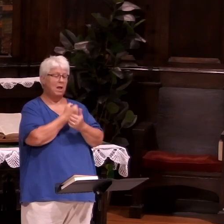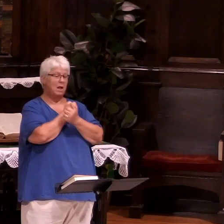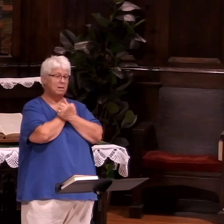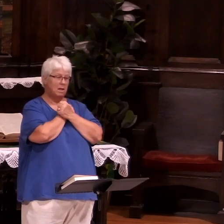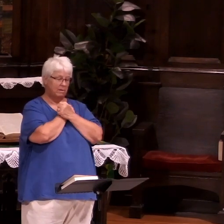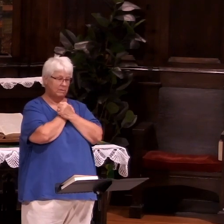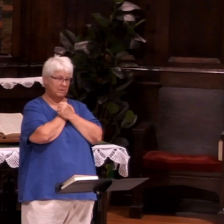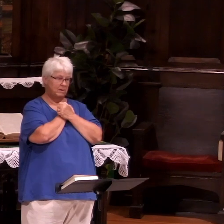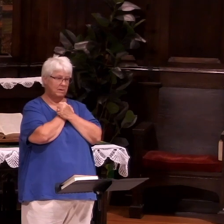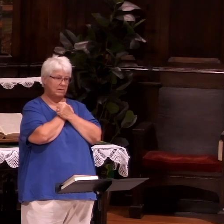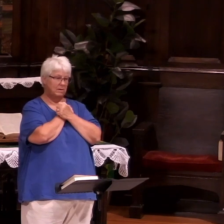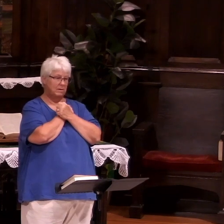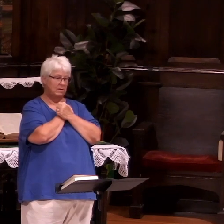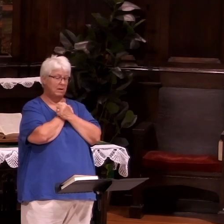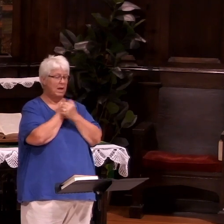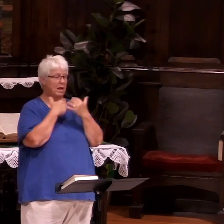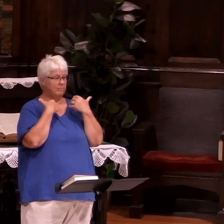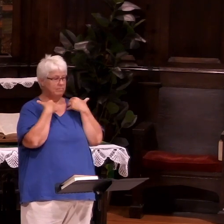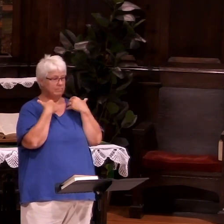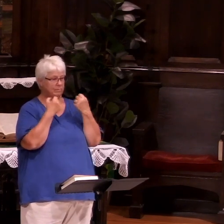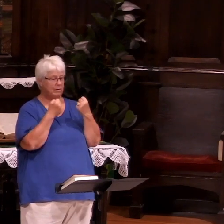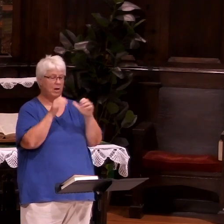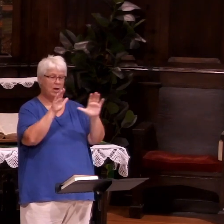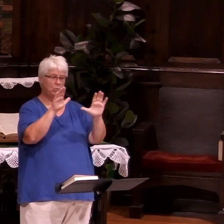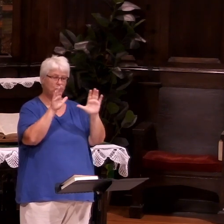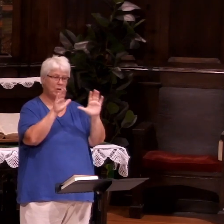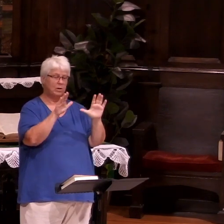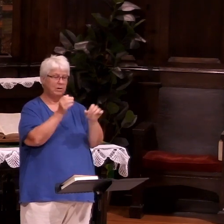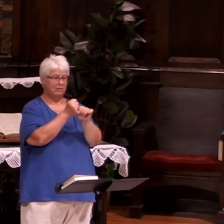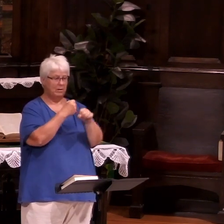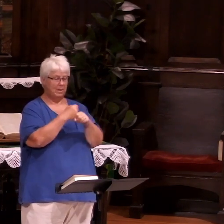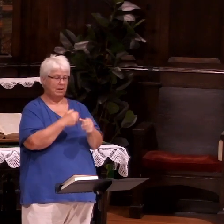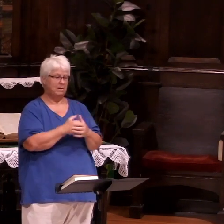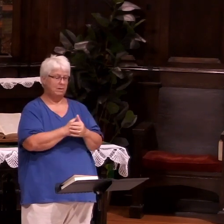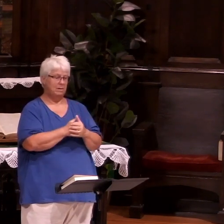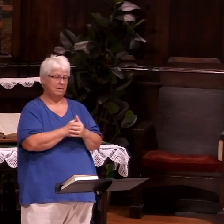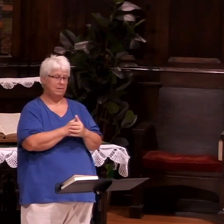loved, and fearfully and wonderfully made.